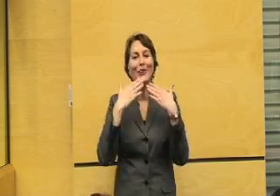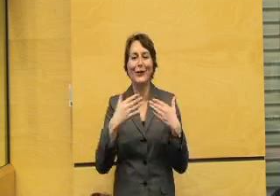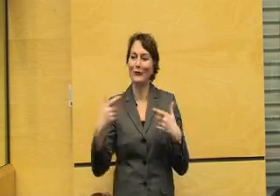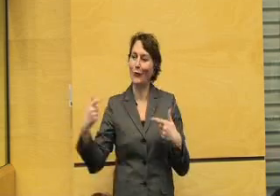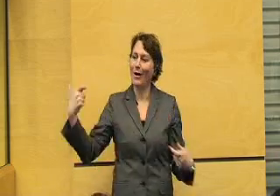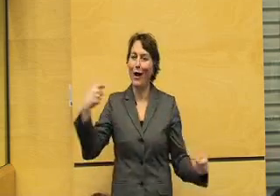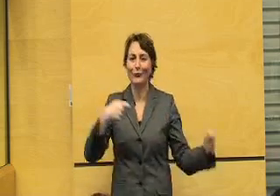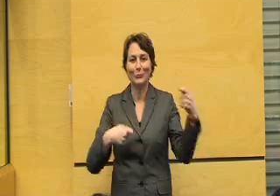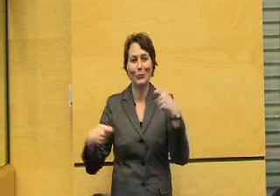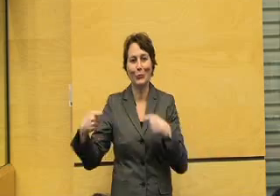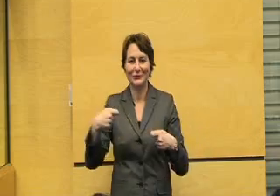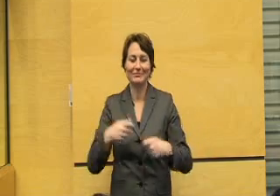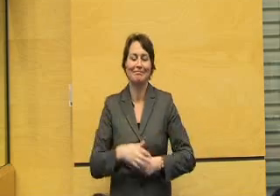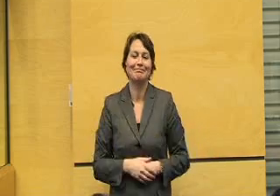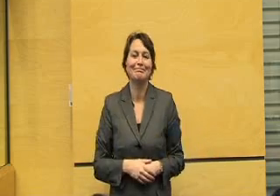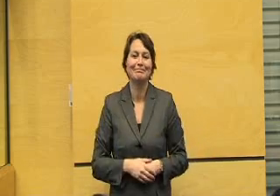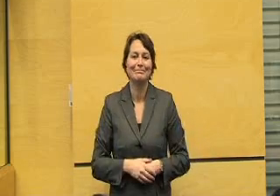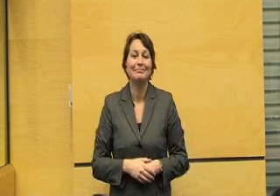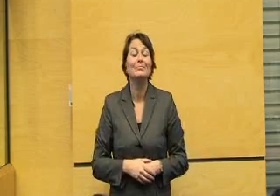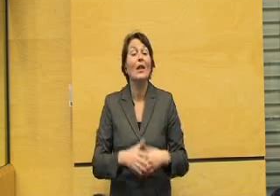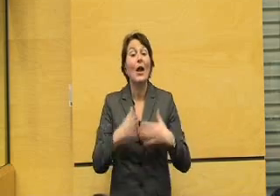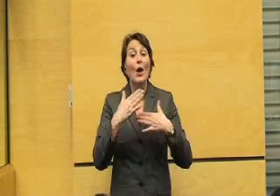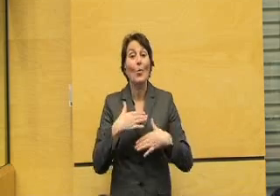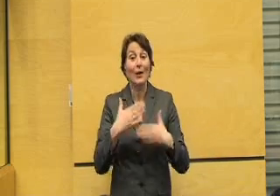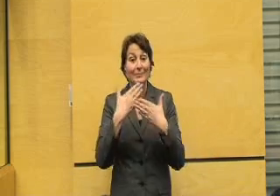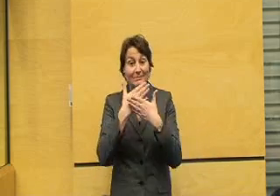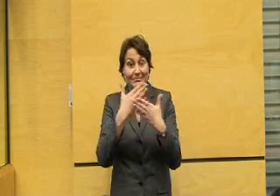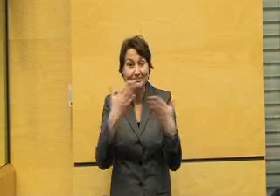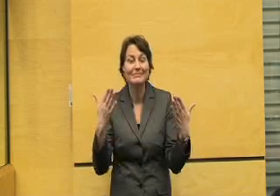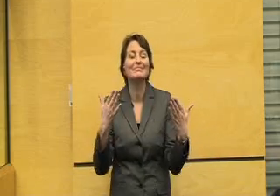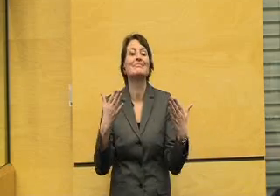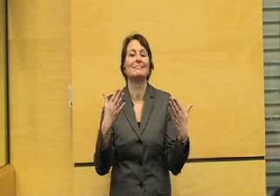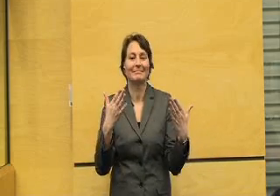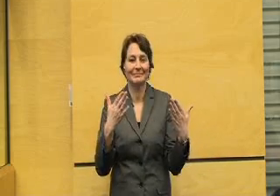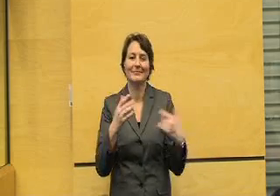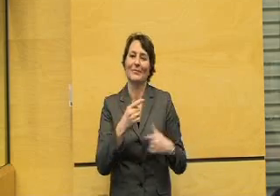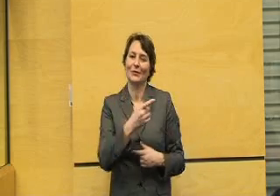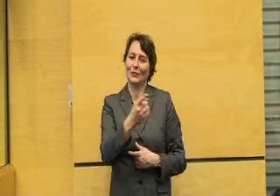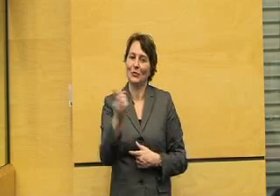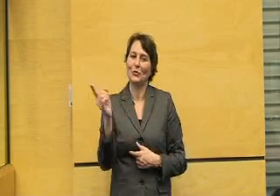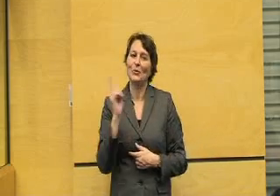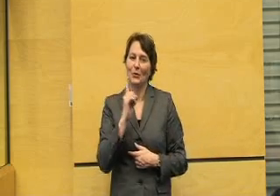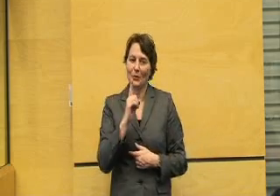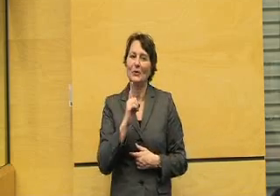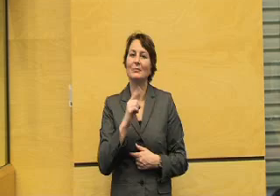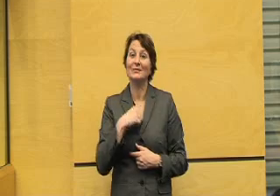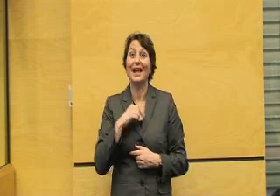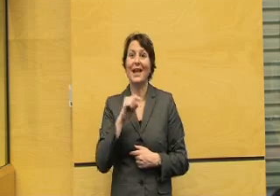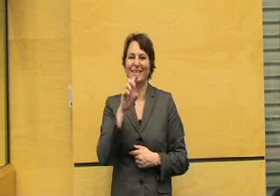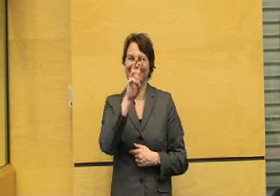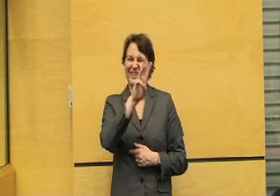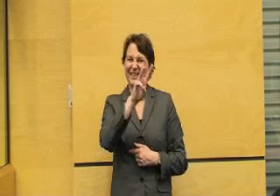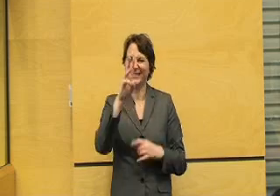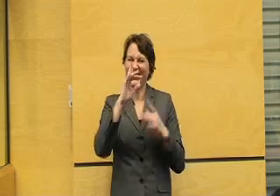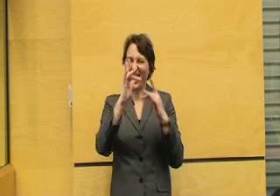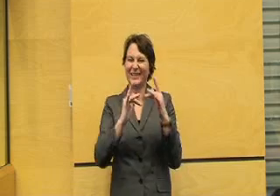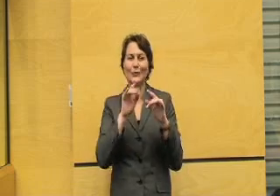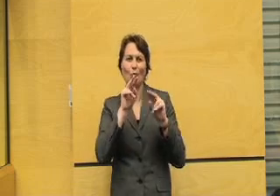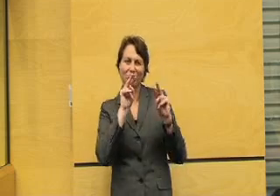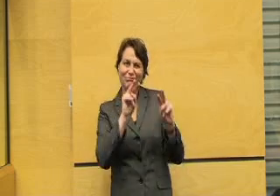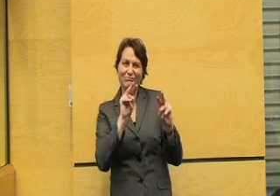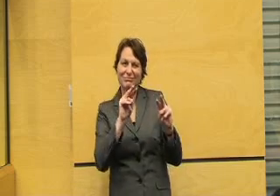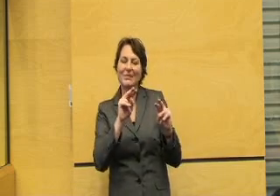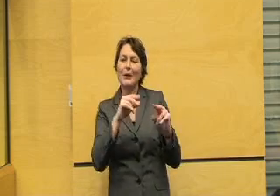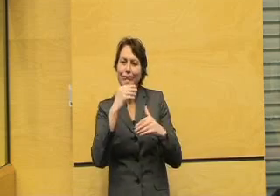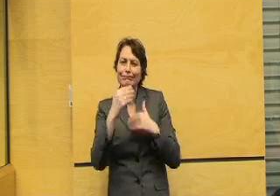contributions, and I would also like to extend my greetings to those who are following us over the internet.